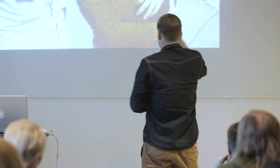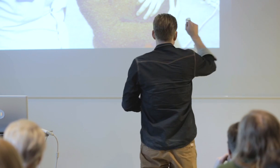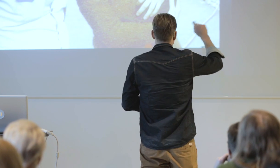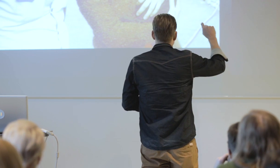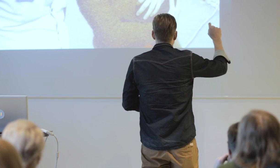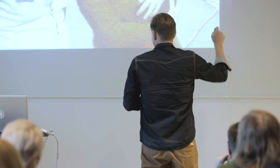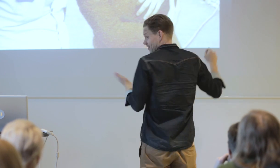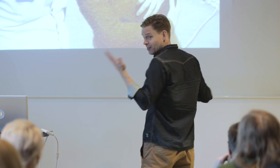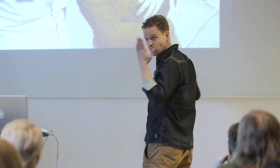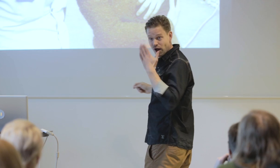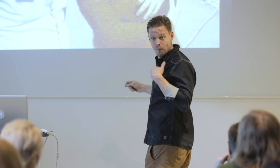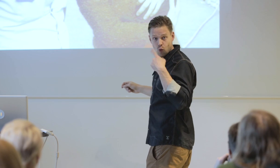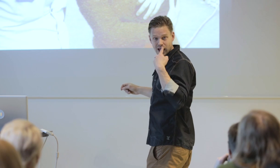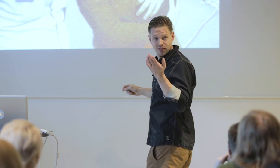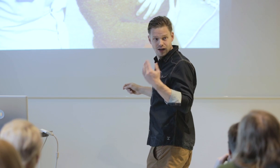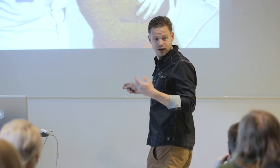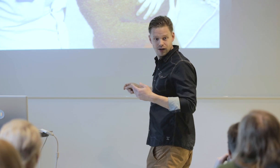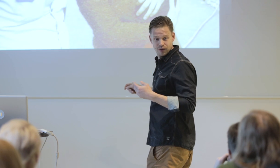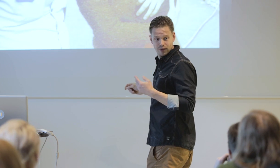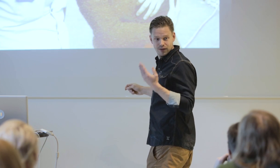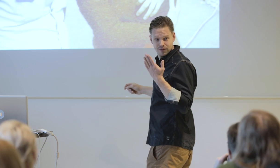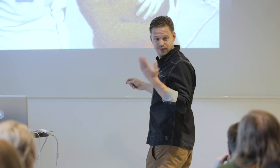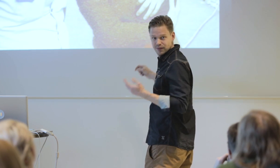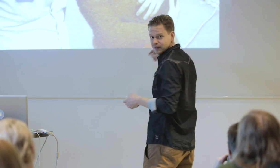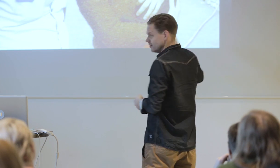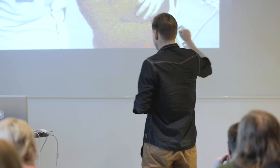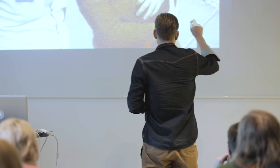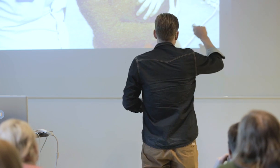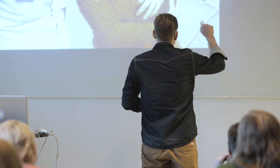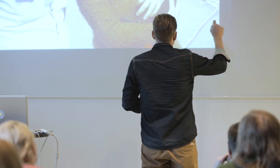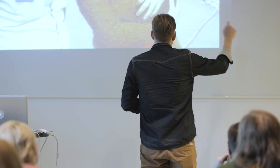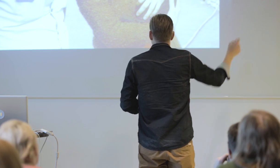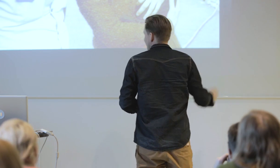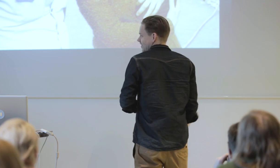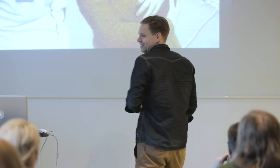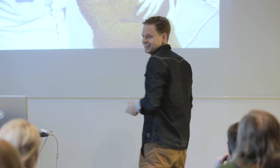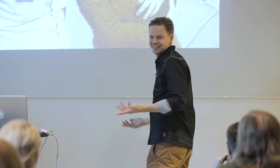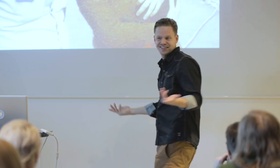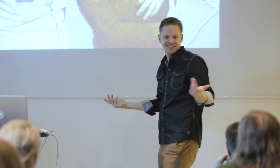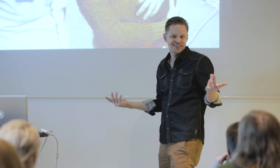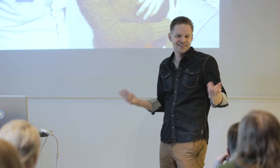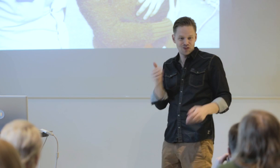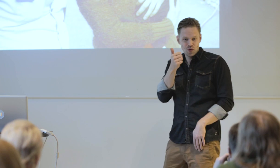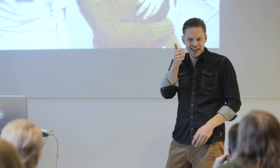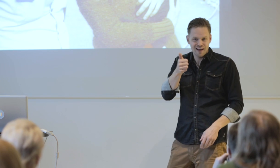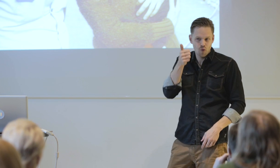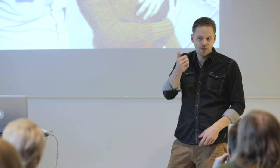same time. So how can you lip read at that time? You know, teacher is writing something on the table on the